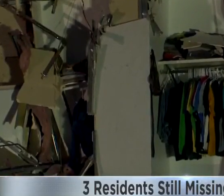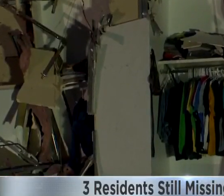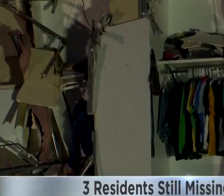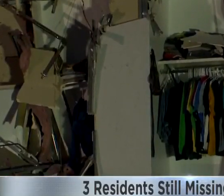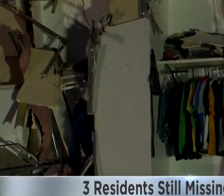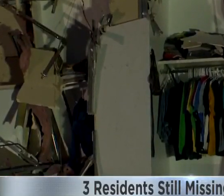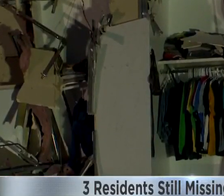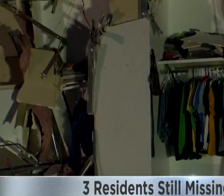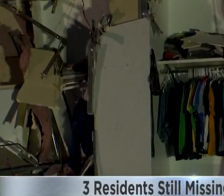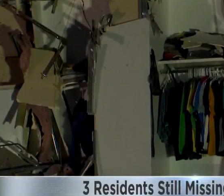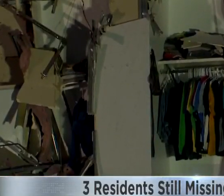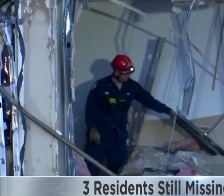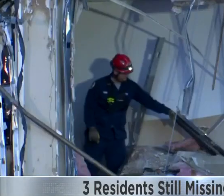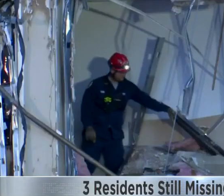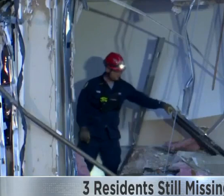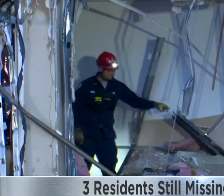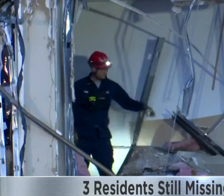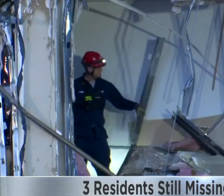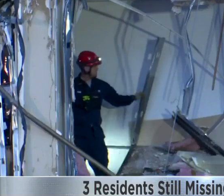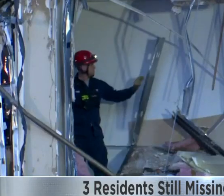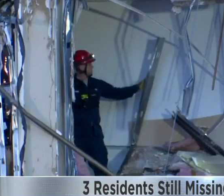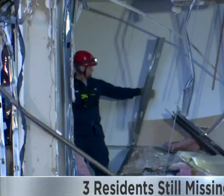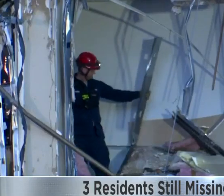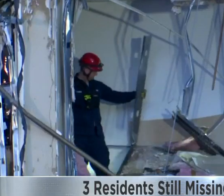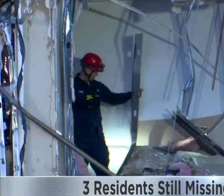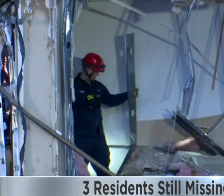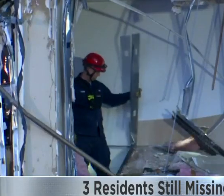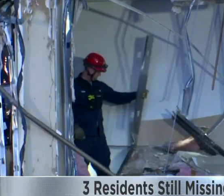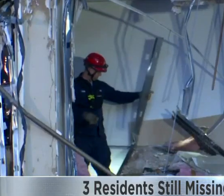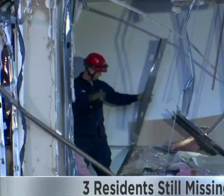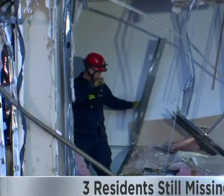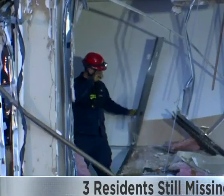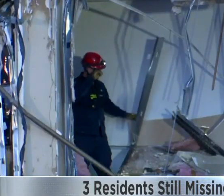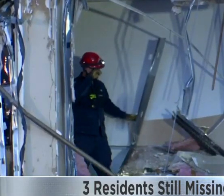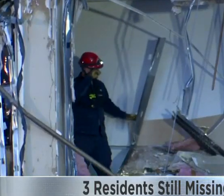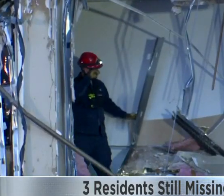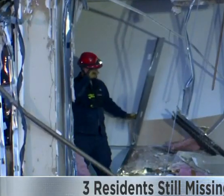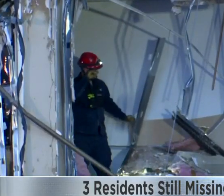documents, including structural engineering reports. The reports show that the building's